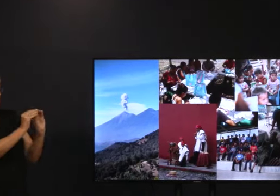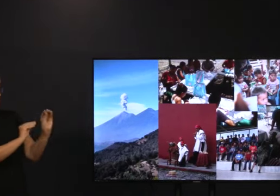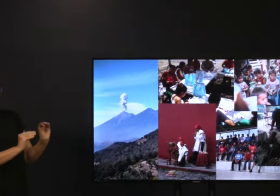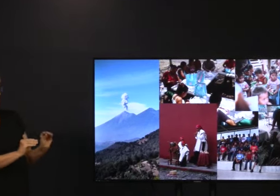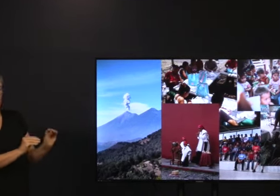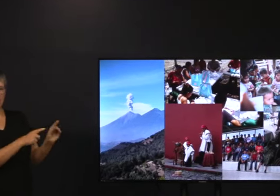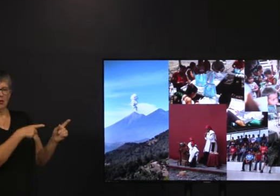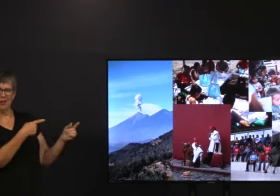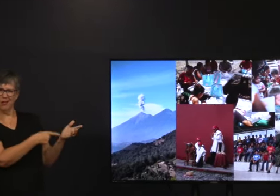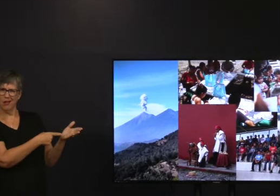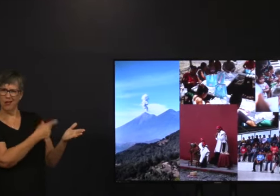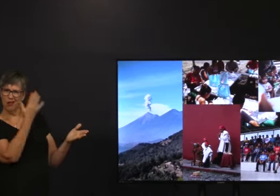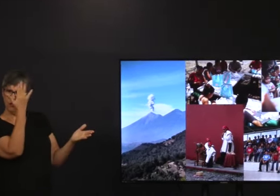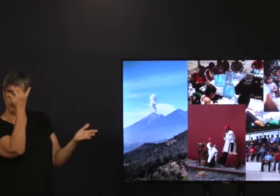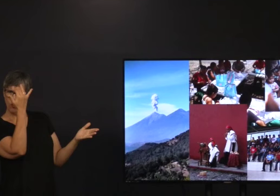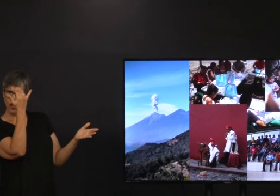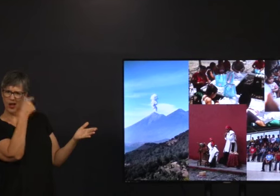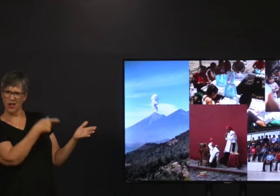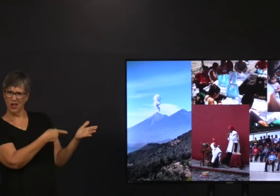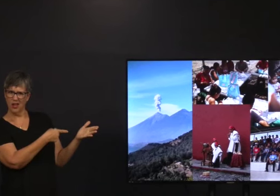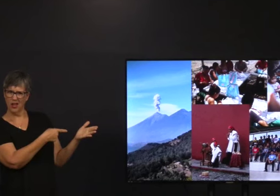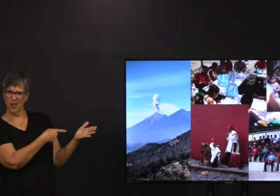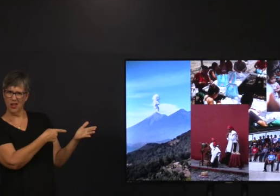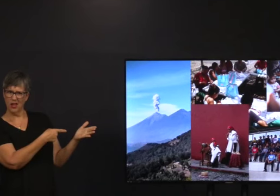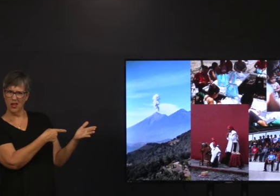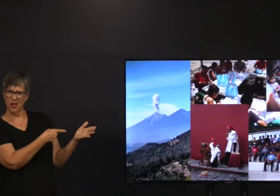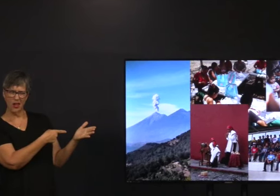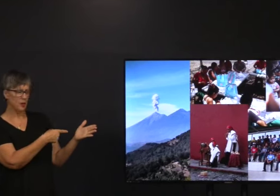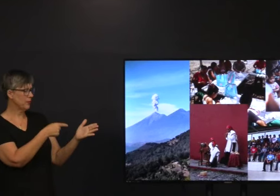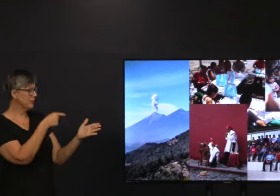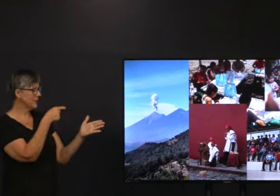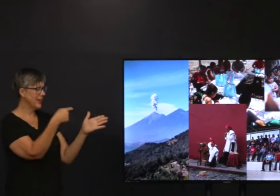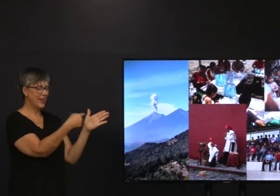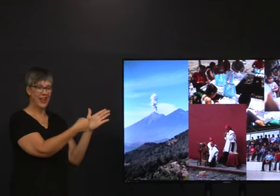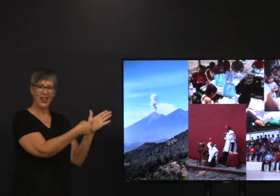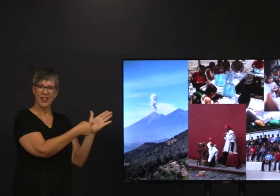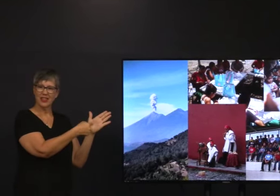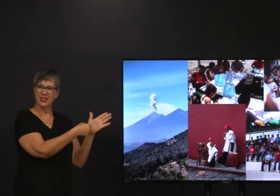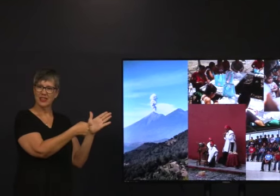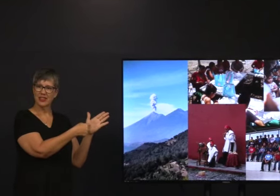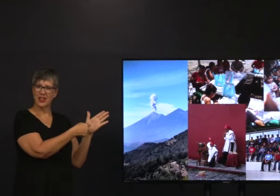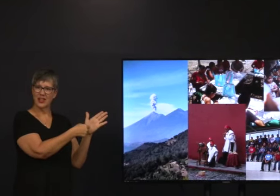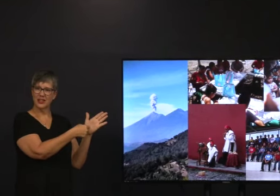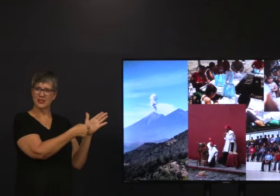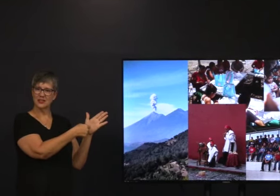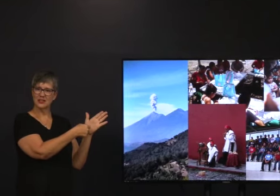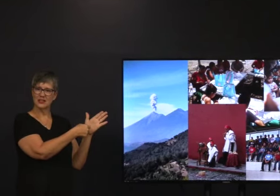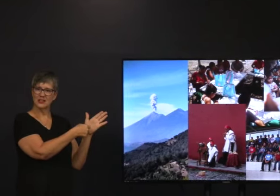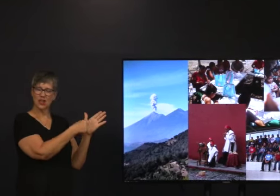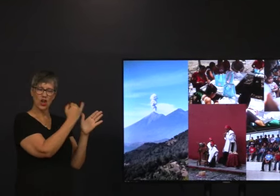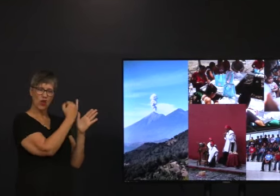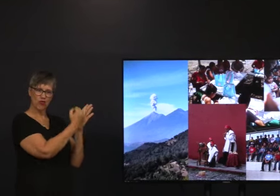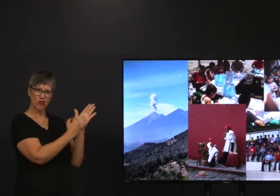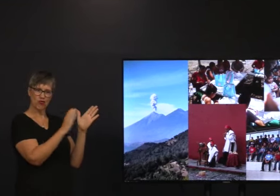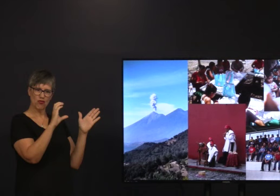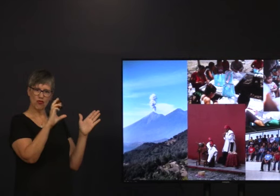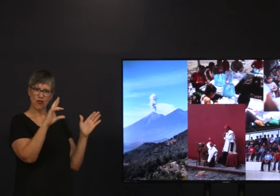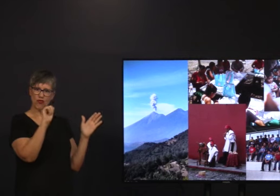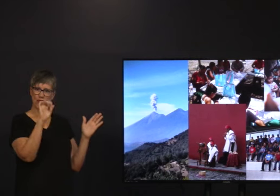crafts, things for them to paint and things like that. Why do we do that? Why do we put that in there? This that we put in there, these